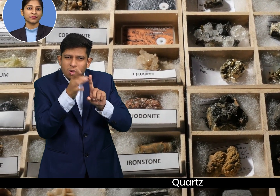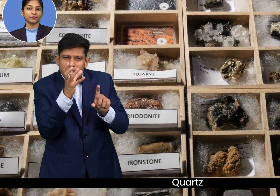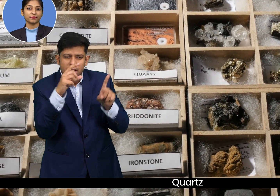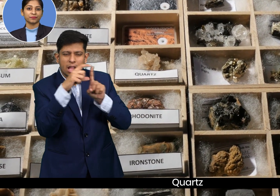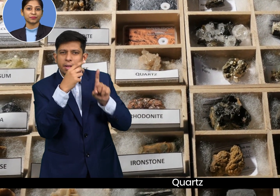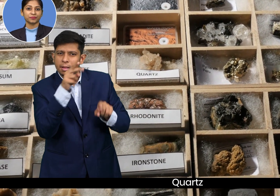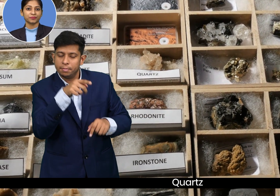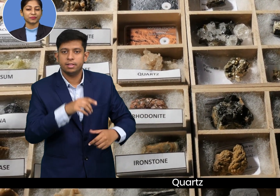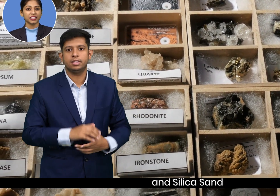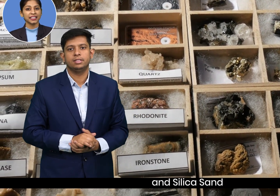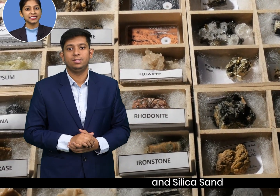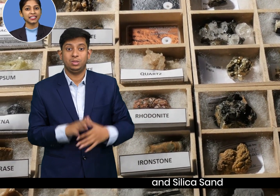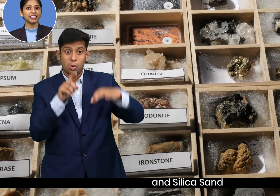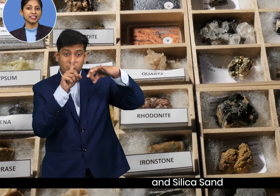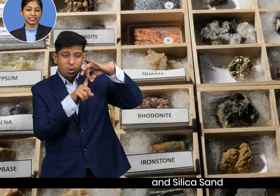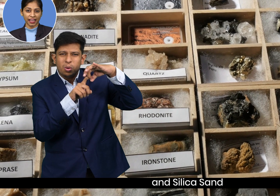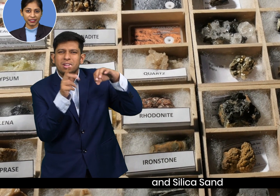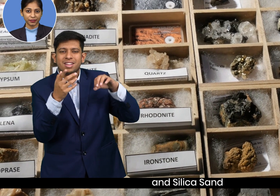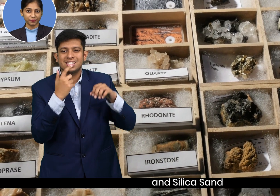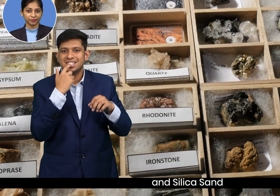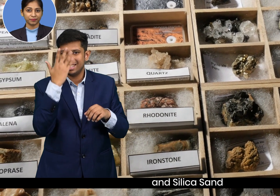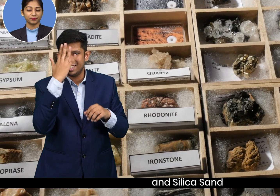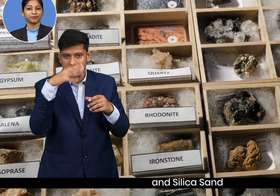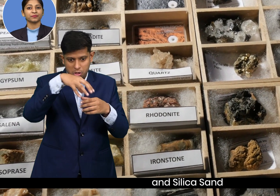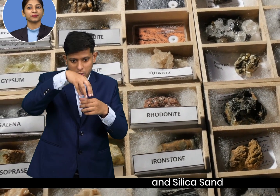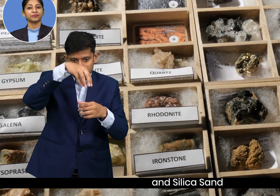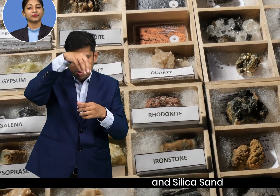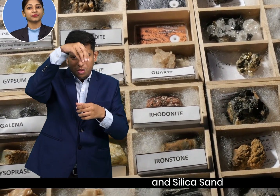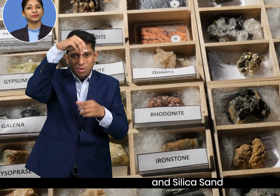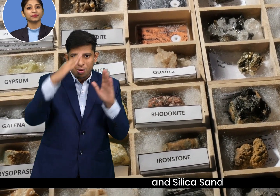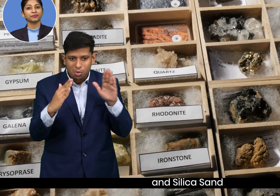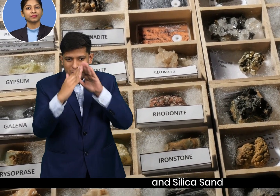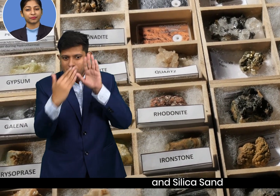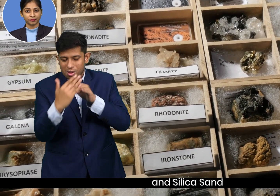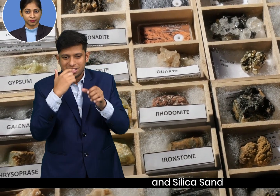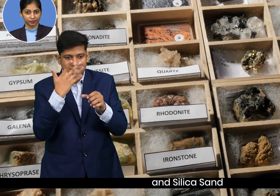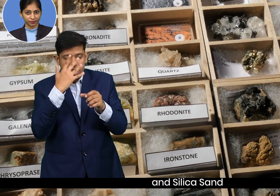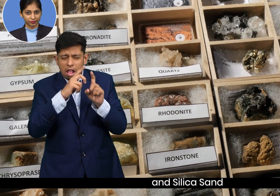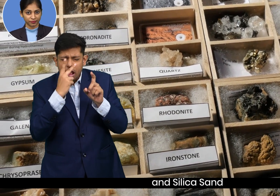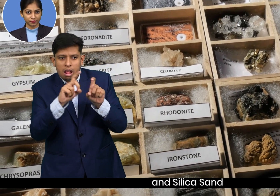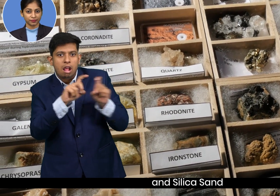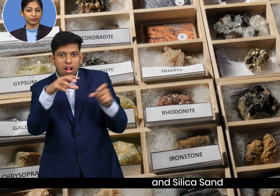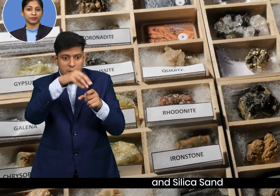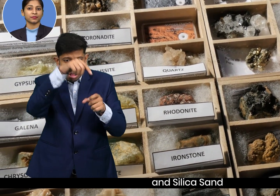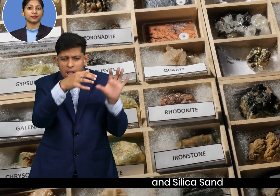quartz, and silica sand.